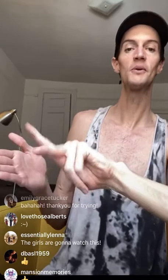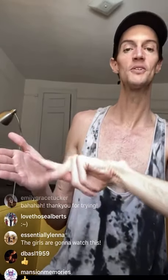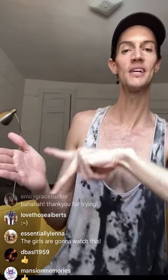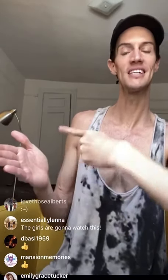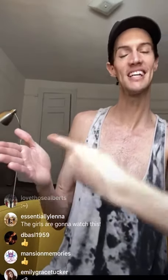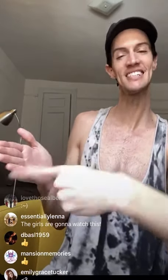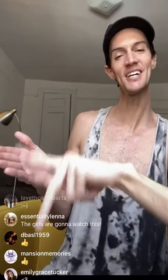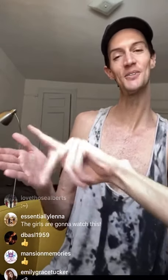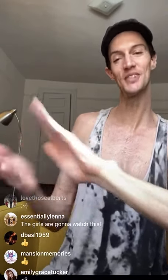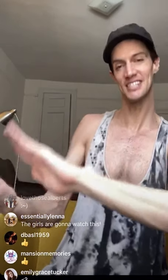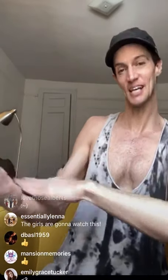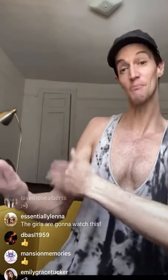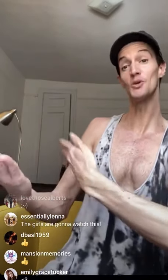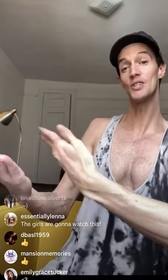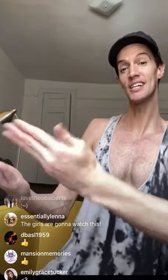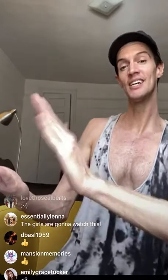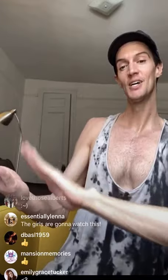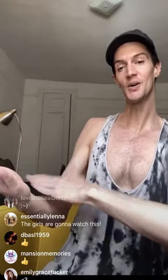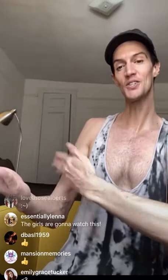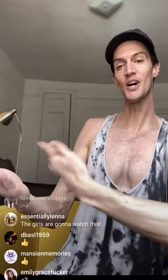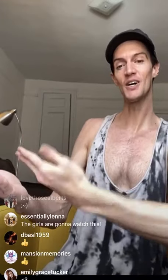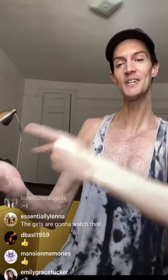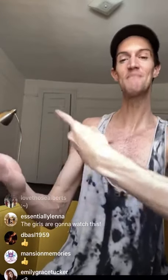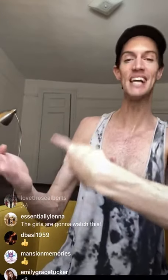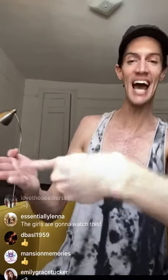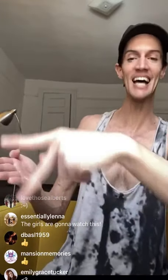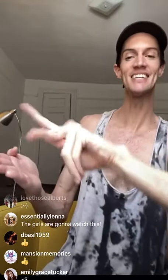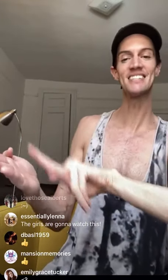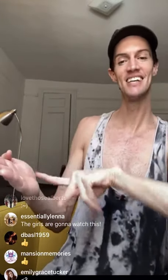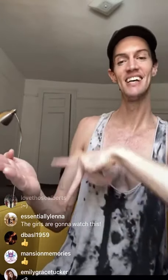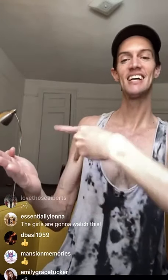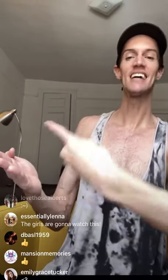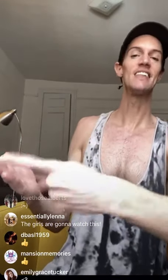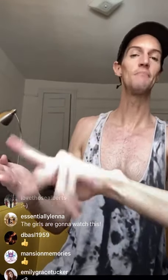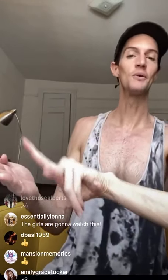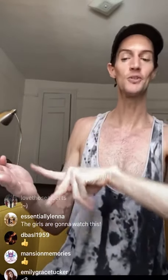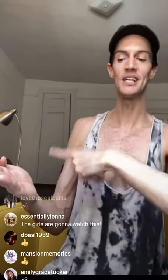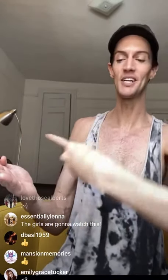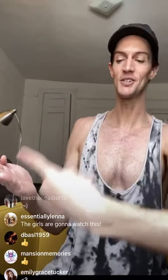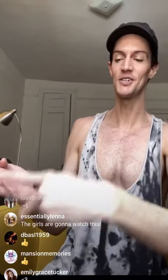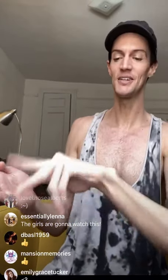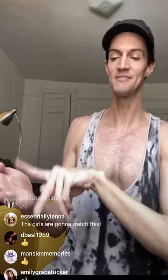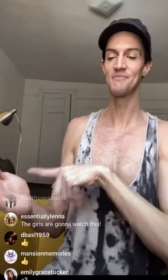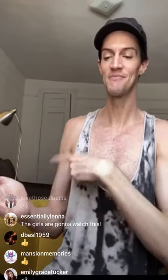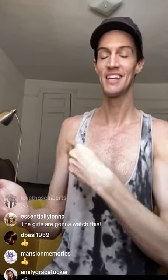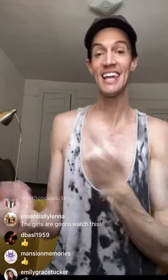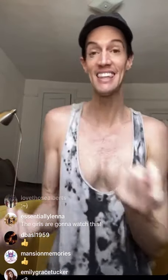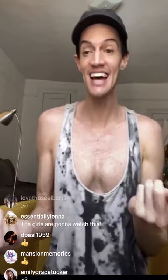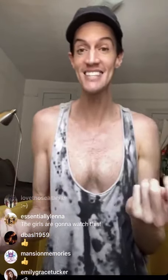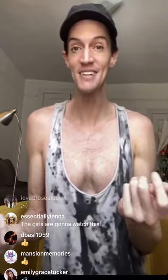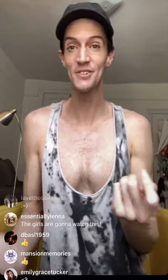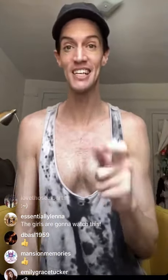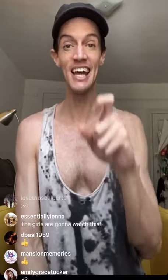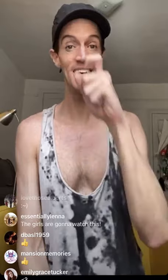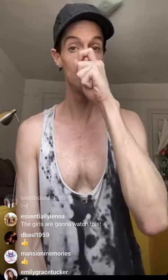Poetry. And that's kind of cool because it's like music or song, but it has kind of that poetry nature to it. And the last sign for today